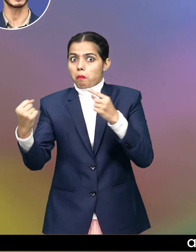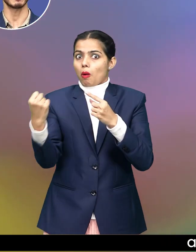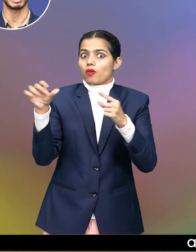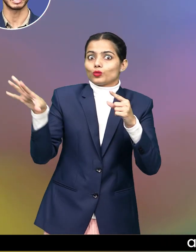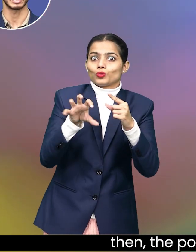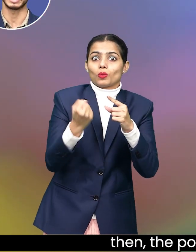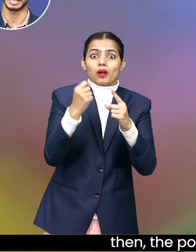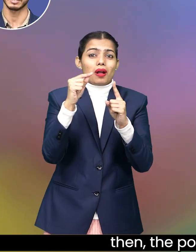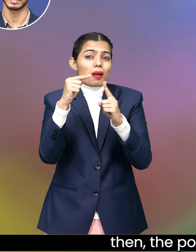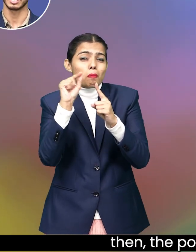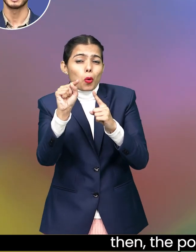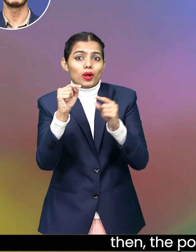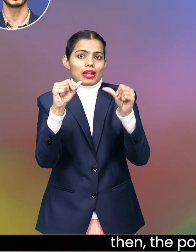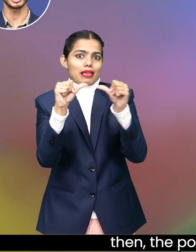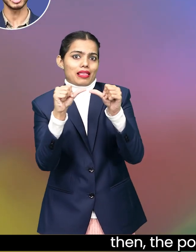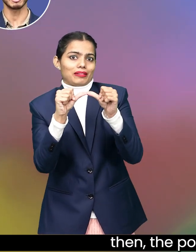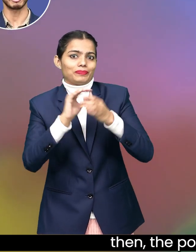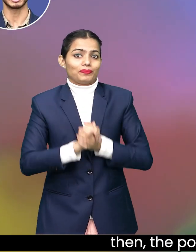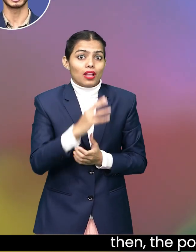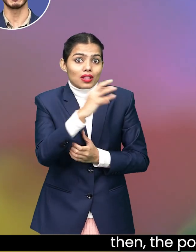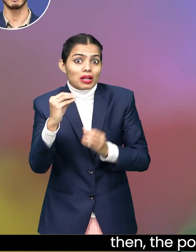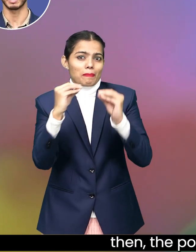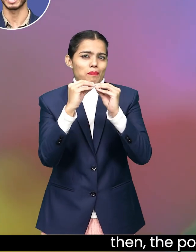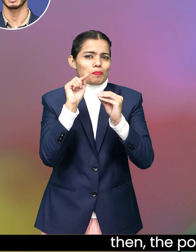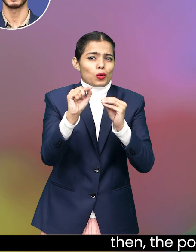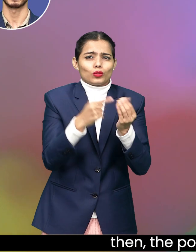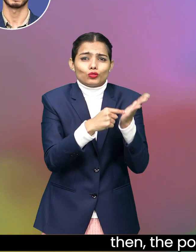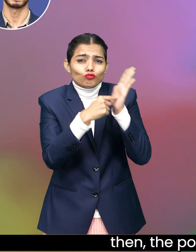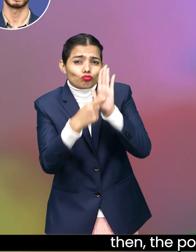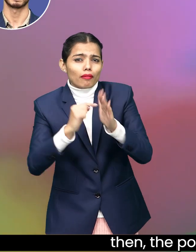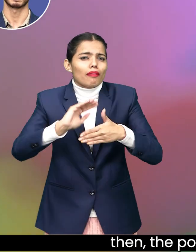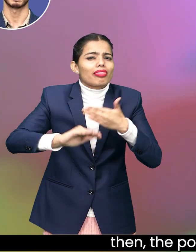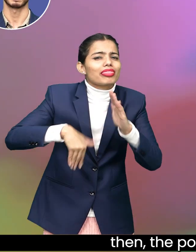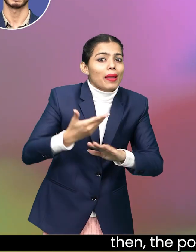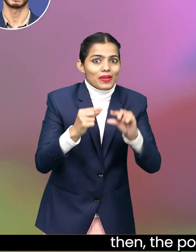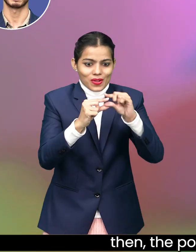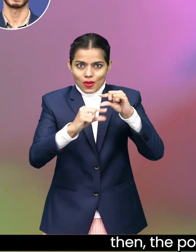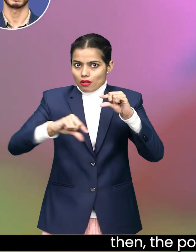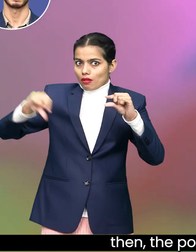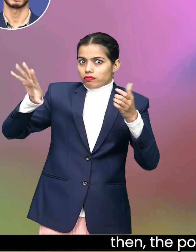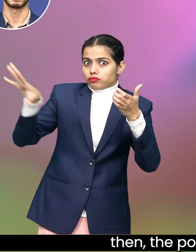B respectively, then the potential difference is given by